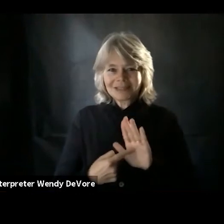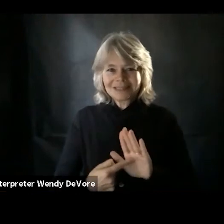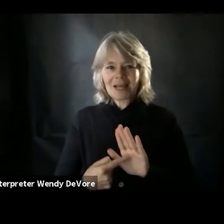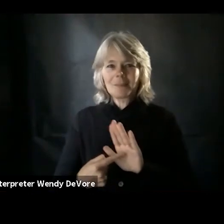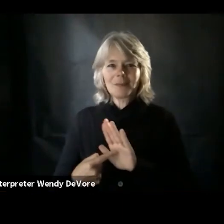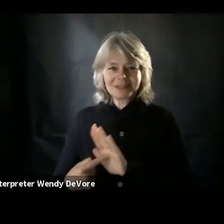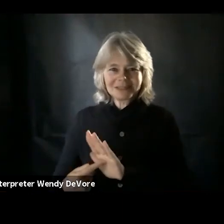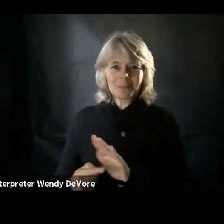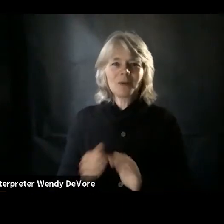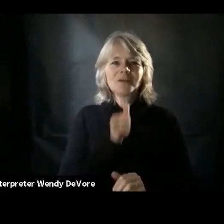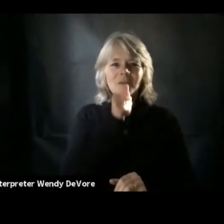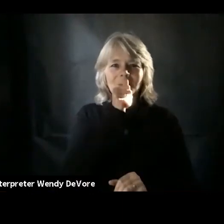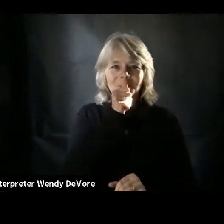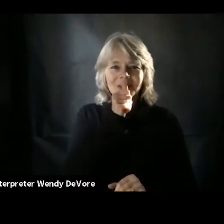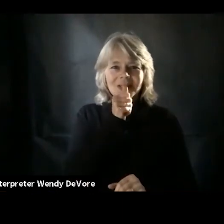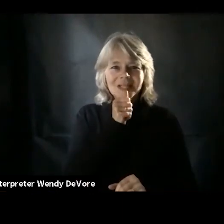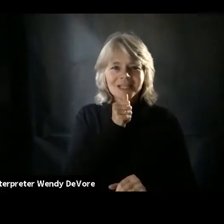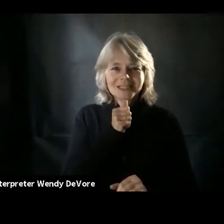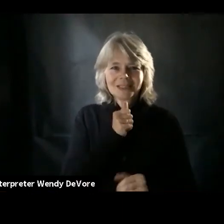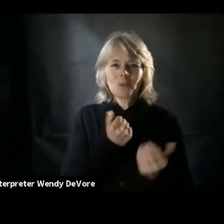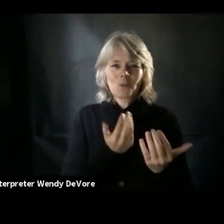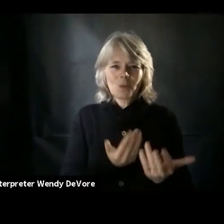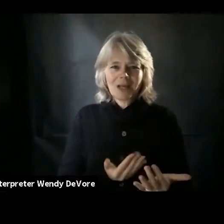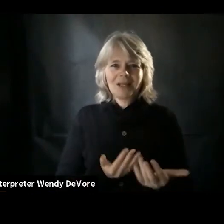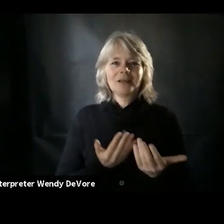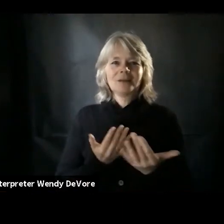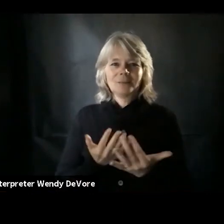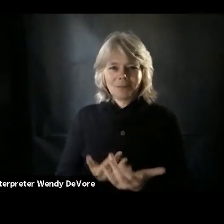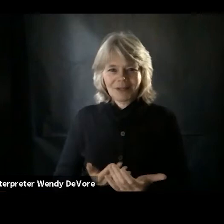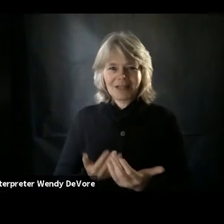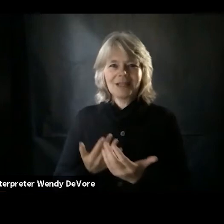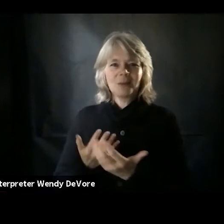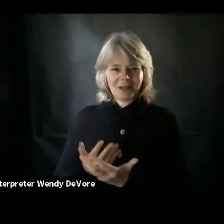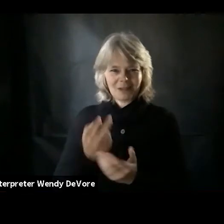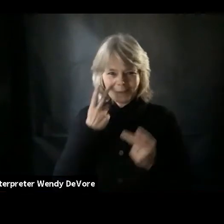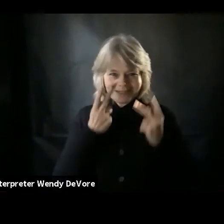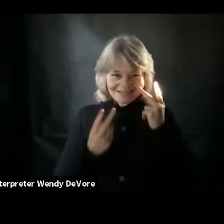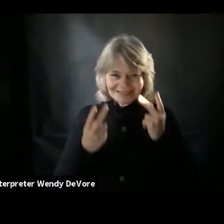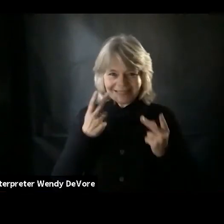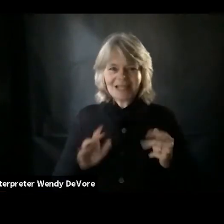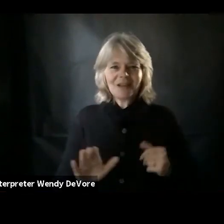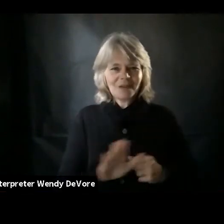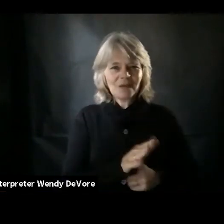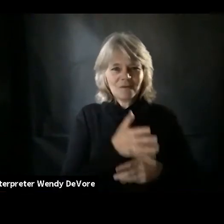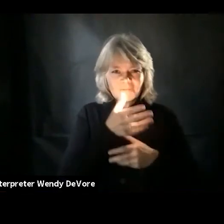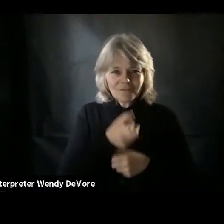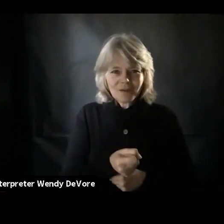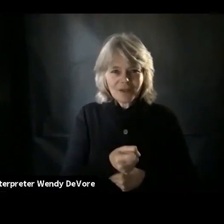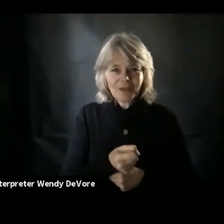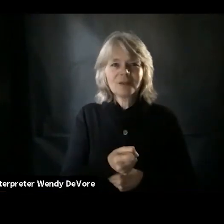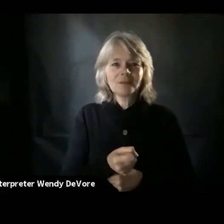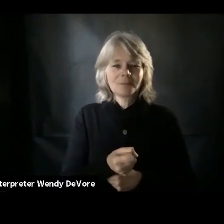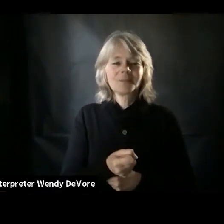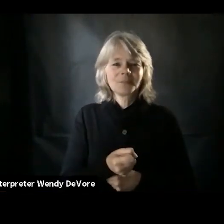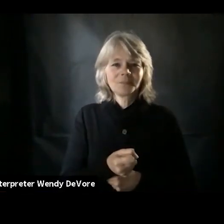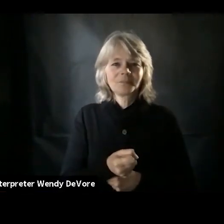And in the midst of that waiting, we get to see their faith and trust, not